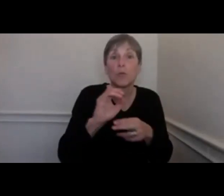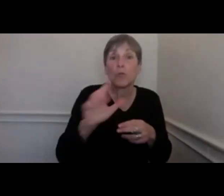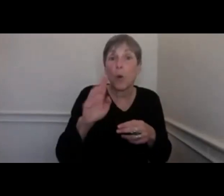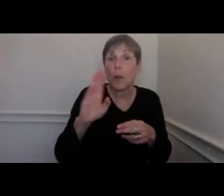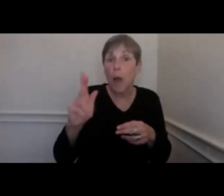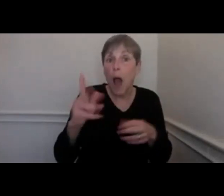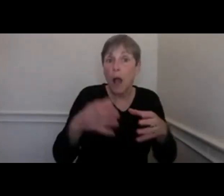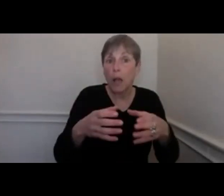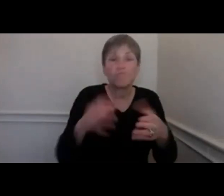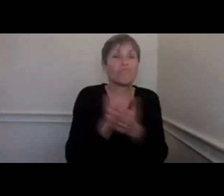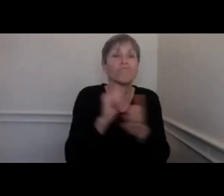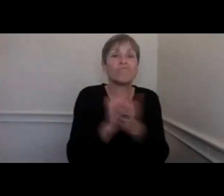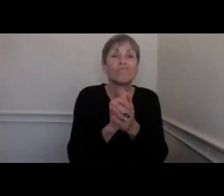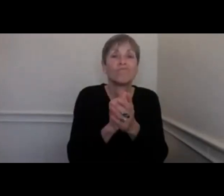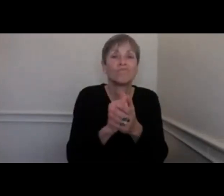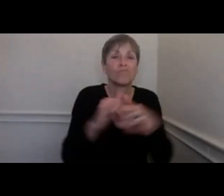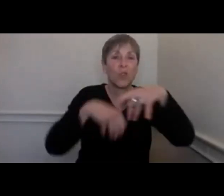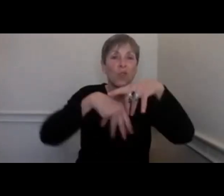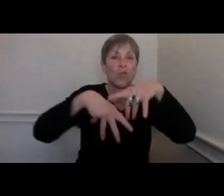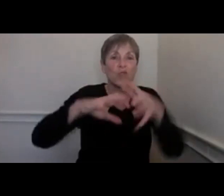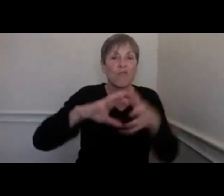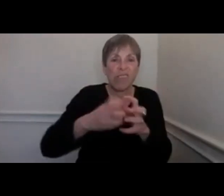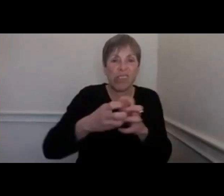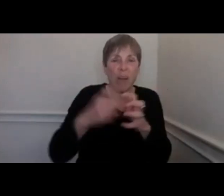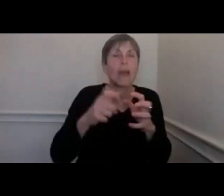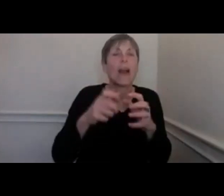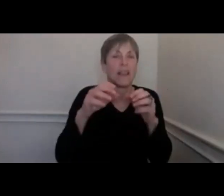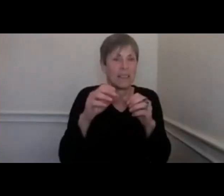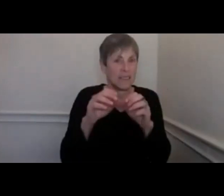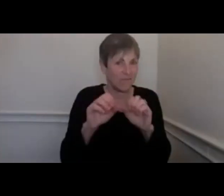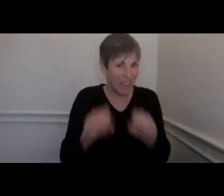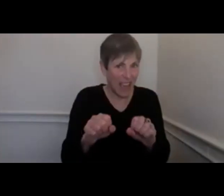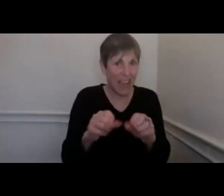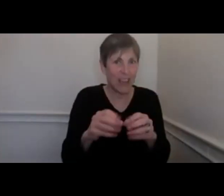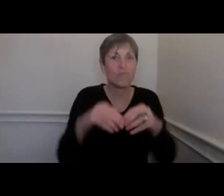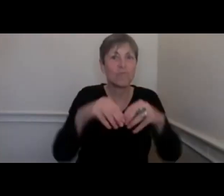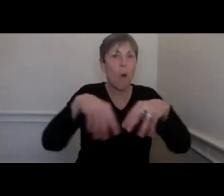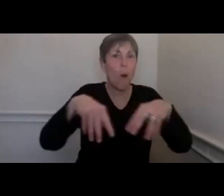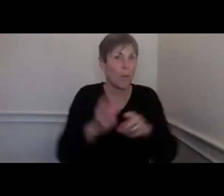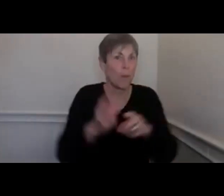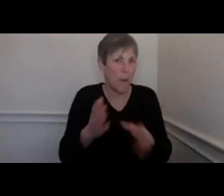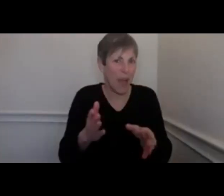going to get root bound because they naturally air prune. But if you're growing in cell trays,